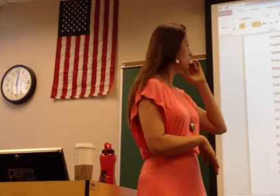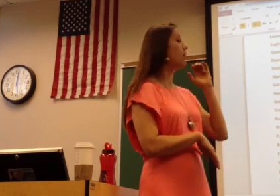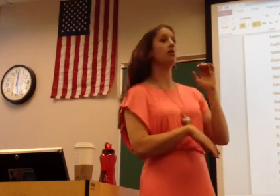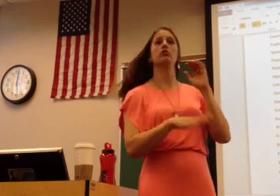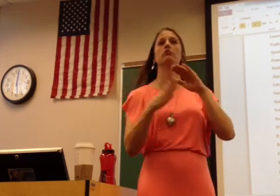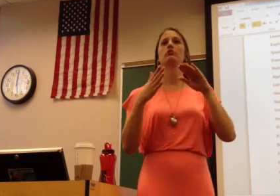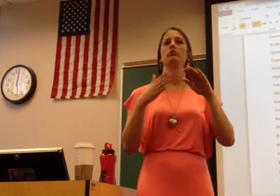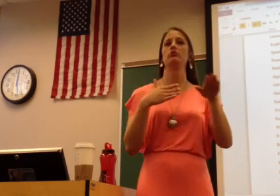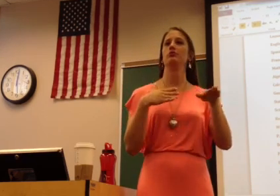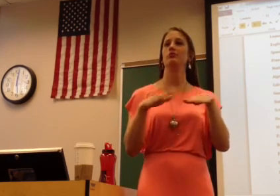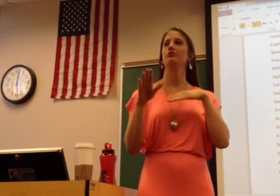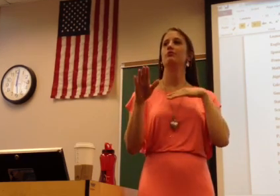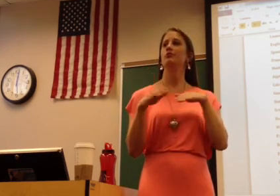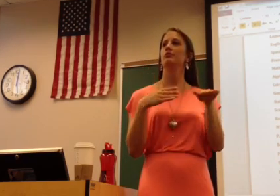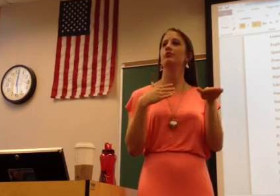Walk. Yeah.